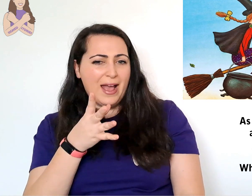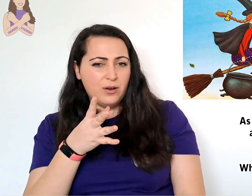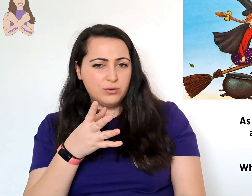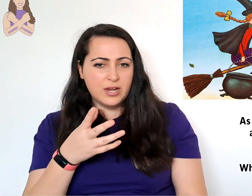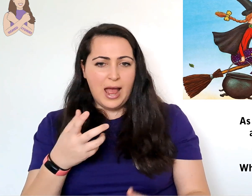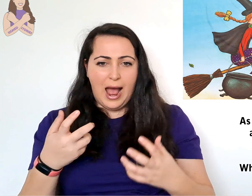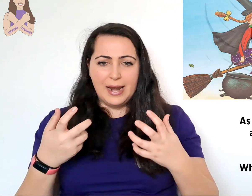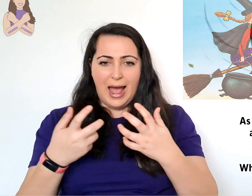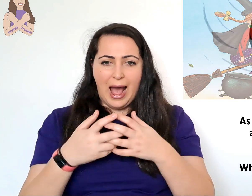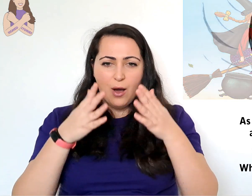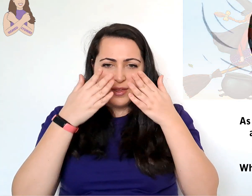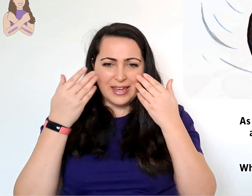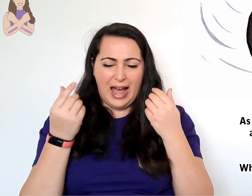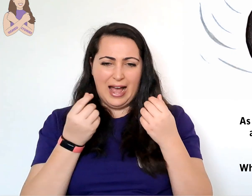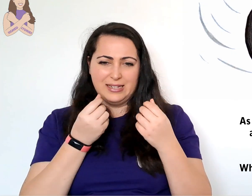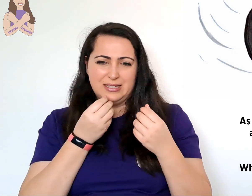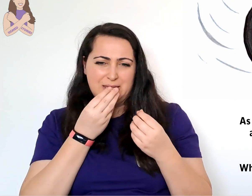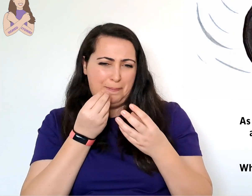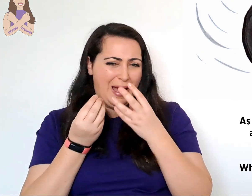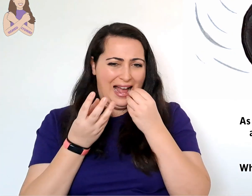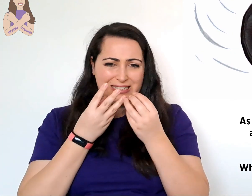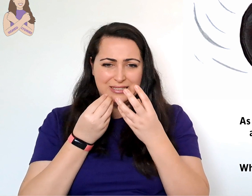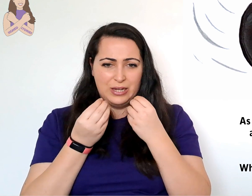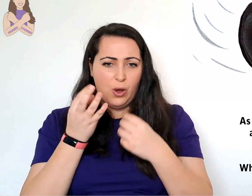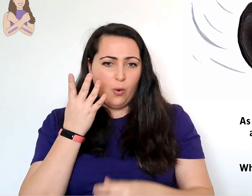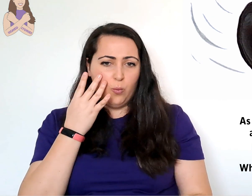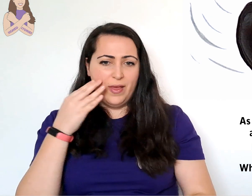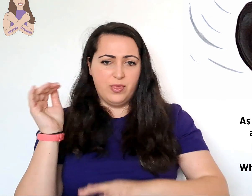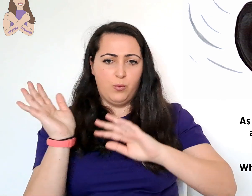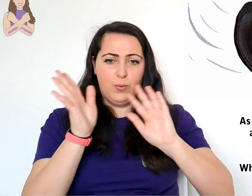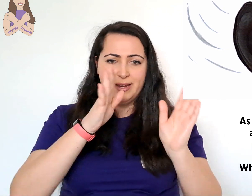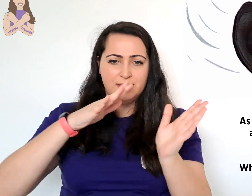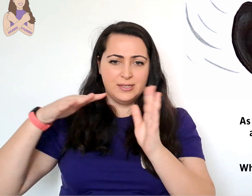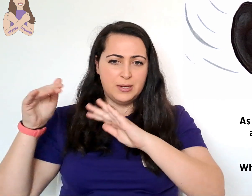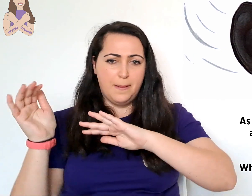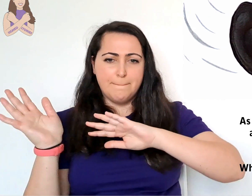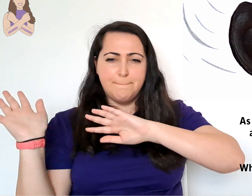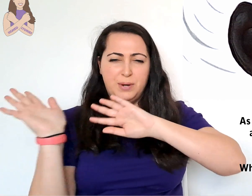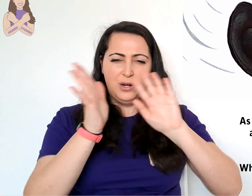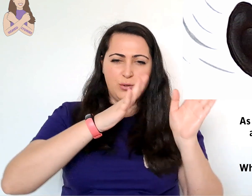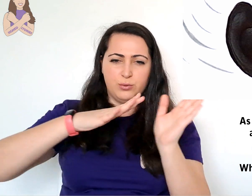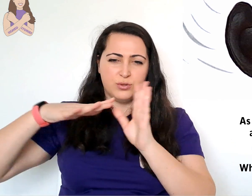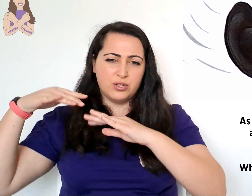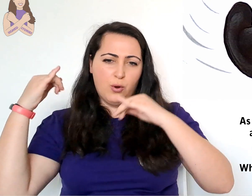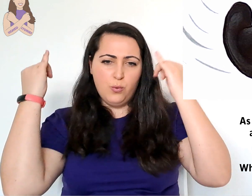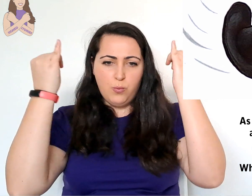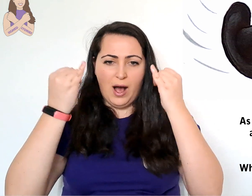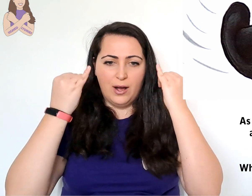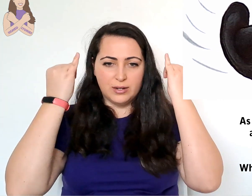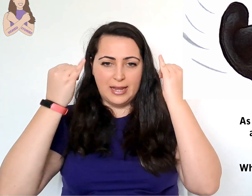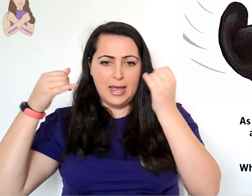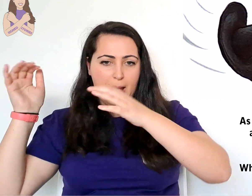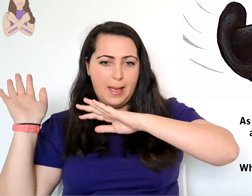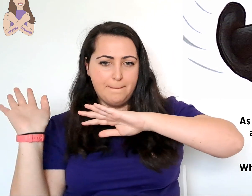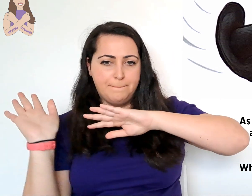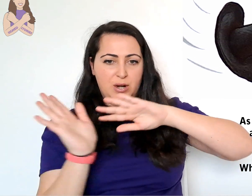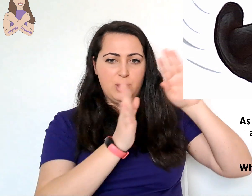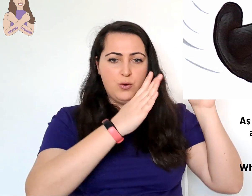wailed and how the cat spat when the wind blew so wildly it blew off